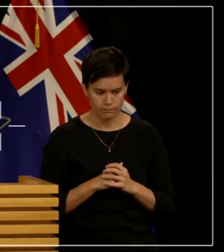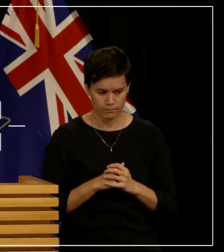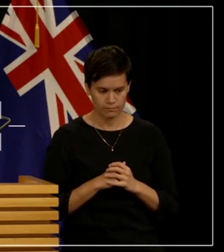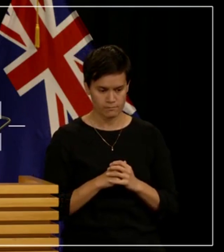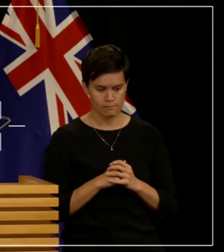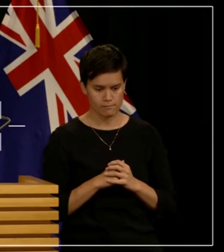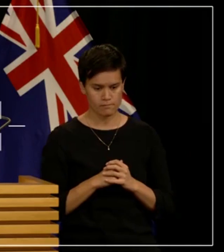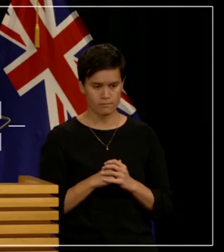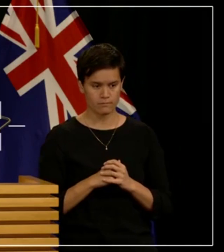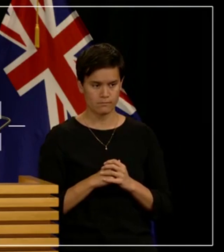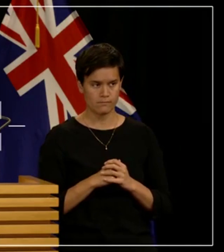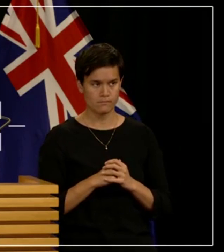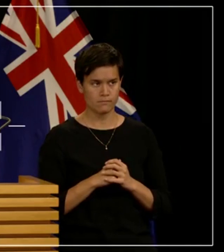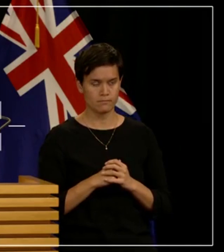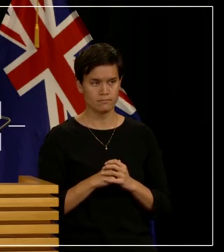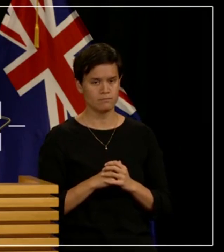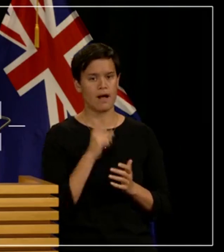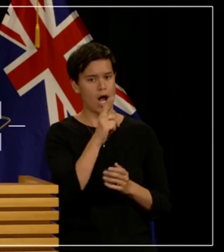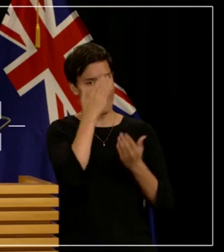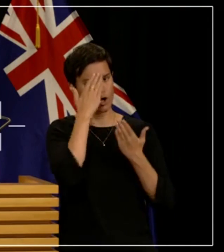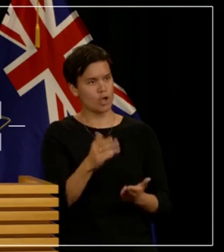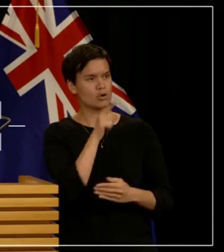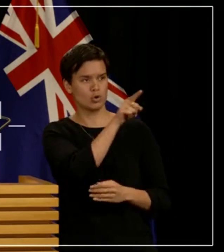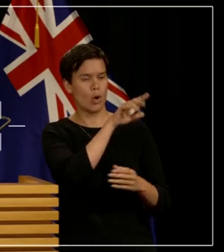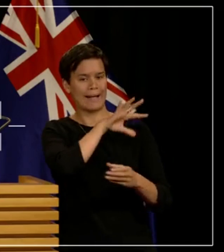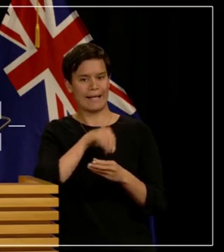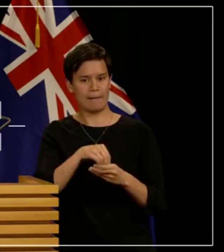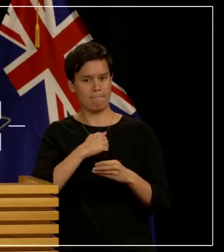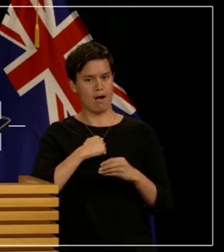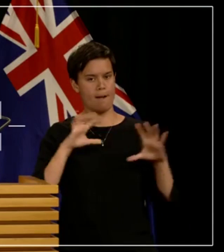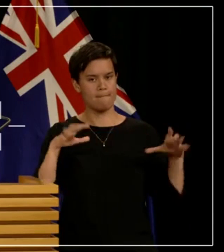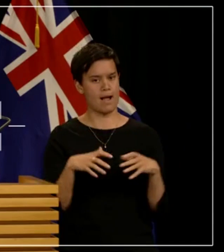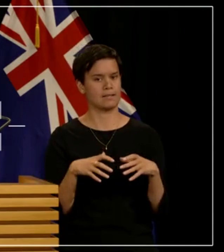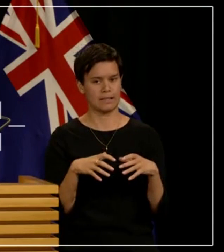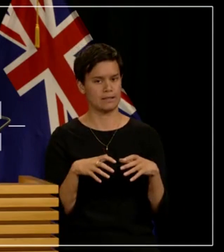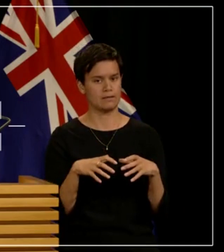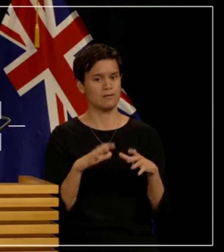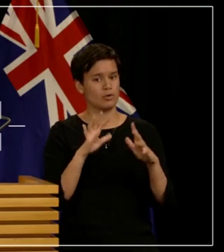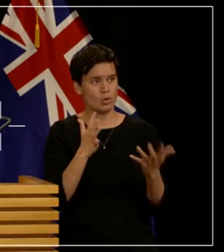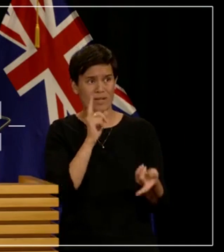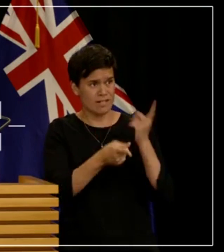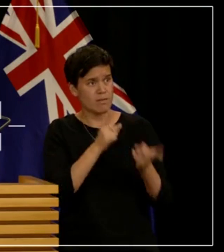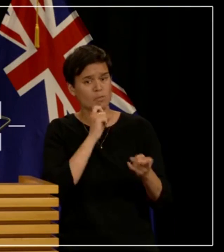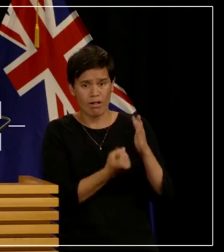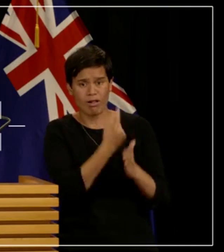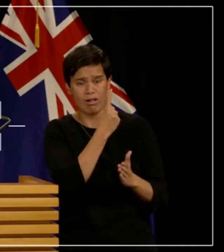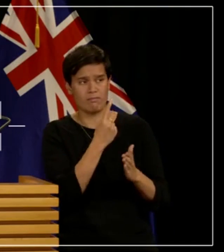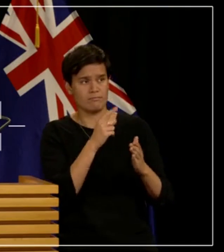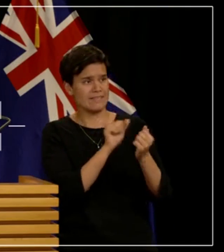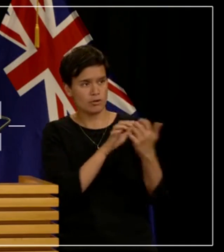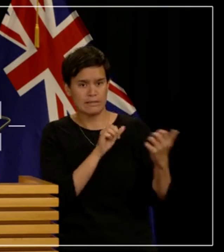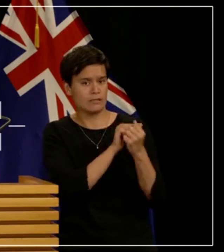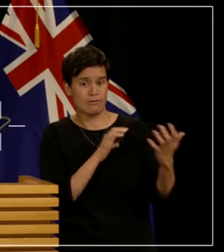acknowledge that he is not a member of my party, so it's going to be obviously the case that from time to time we will disagree. That is why we are in